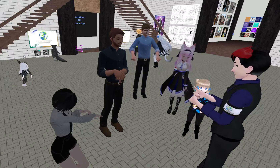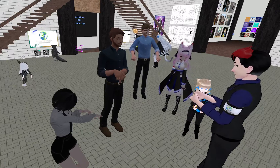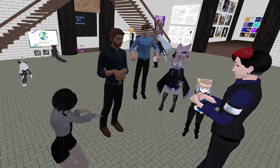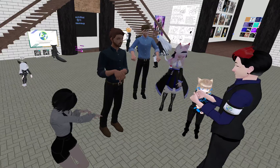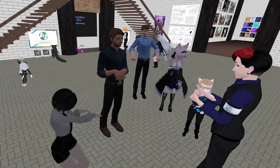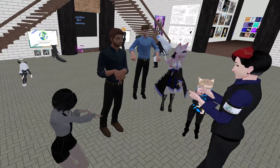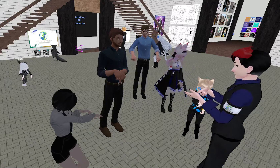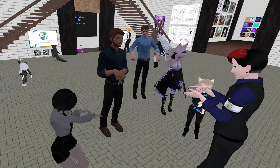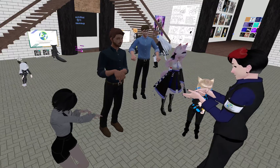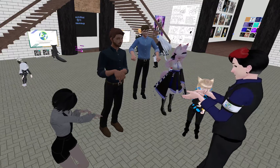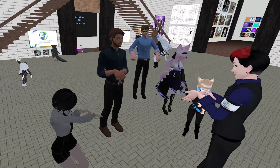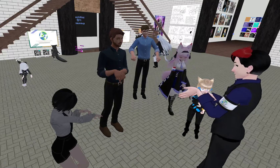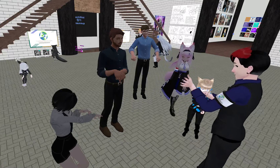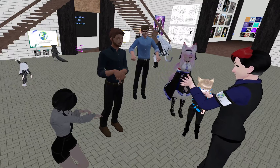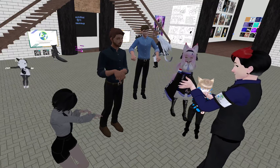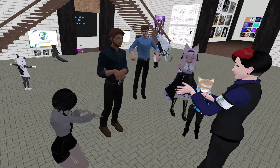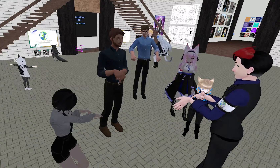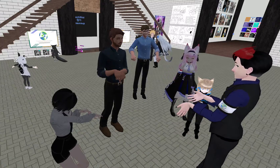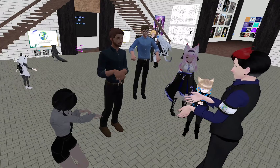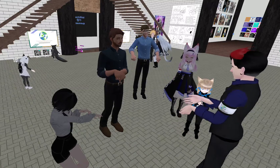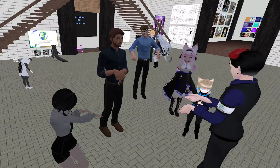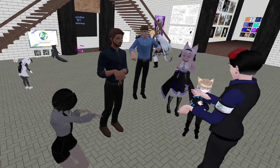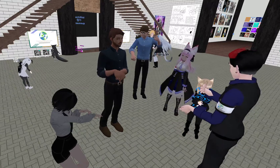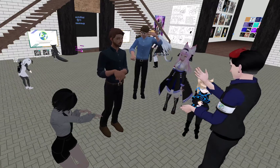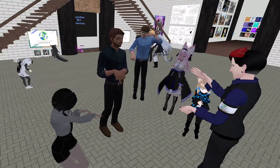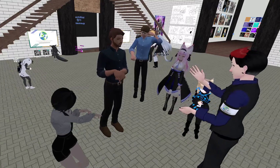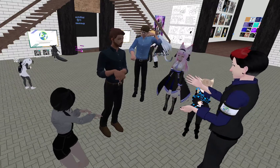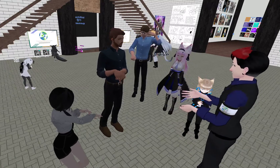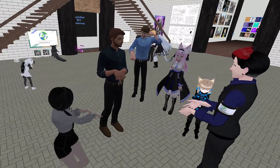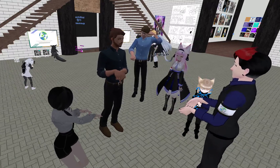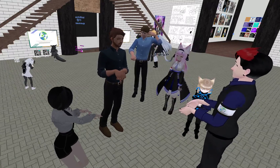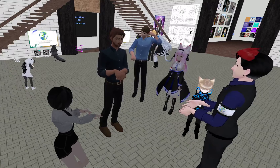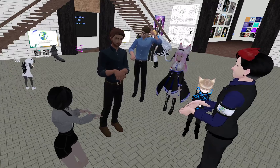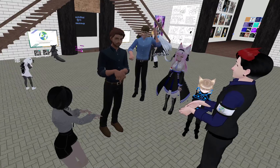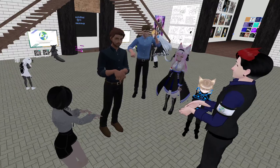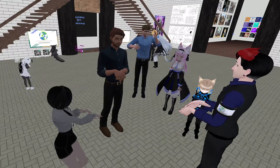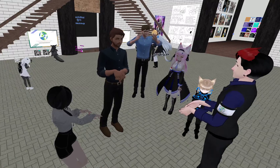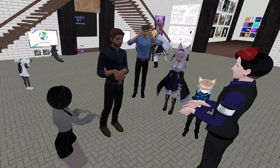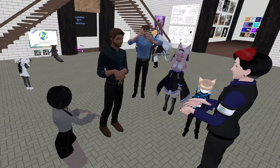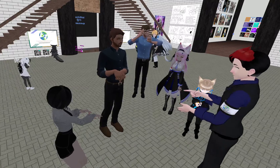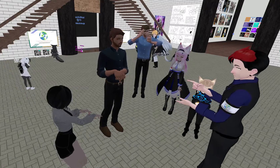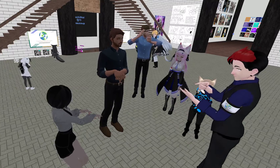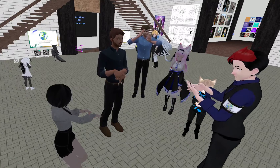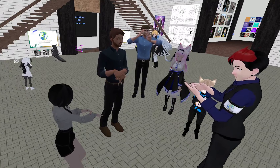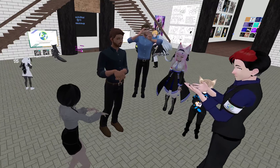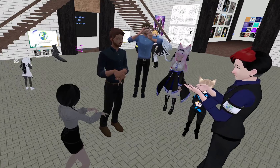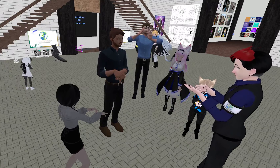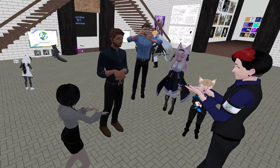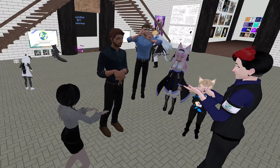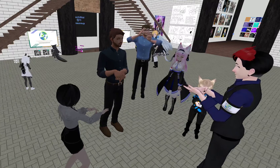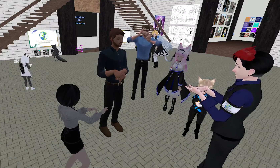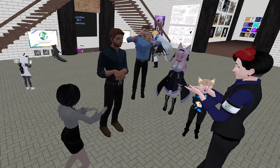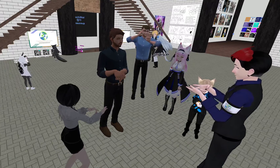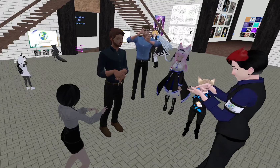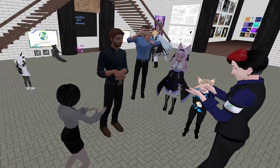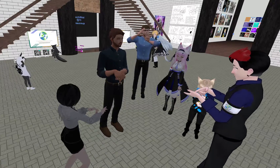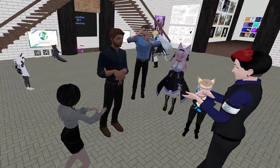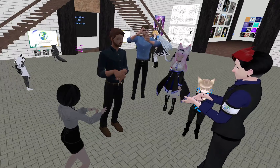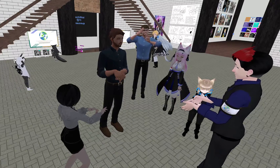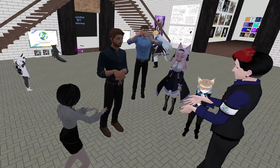typically uses his phone to like type what he wants and show it to the person, to like the waiter or whatever. But we like went to get our tickets and he didn't even